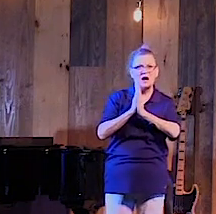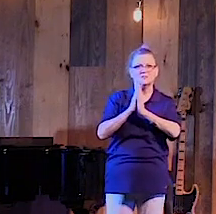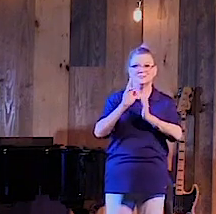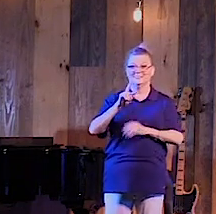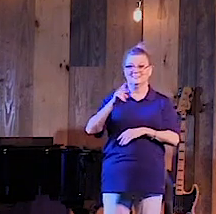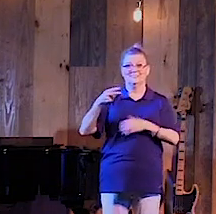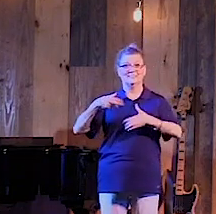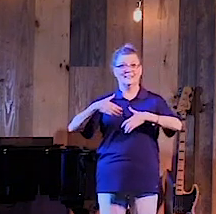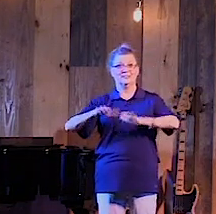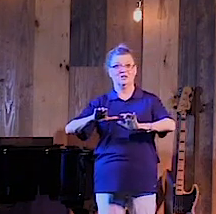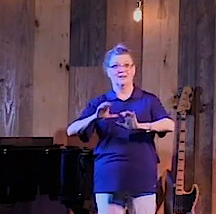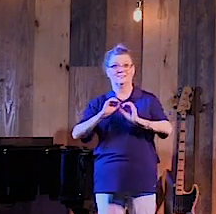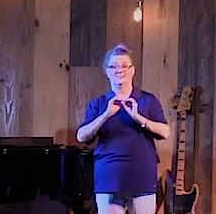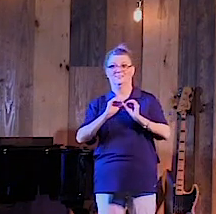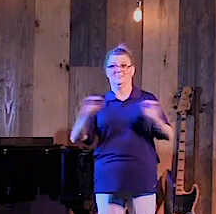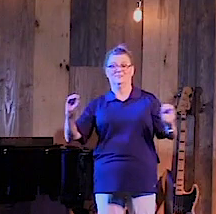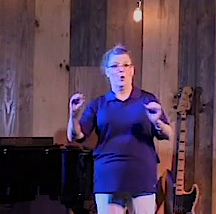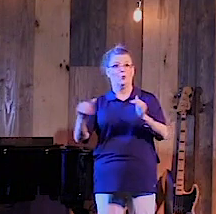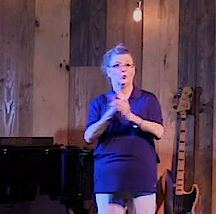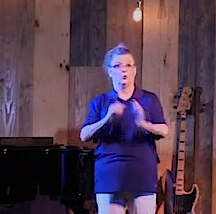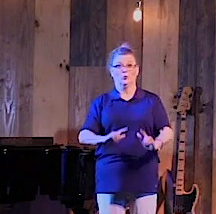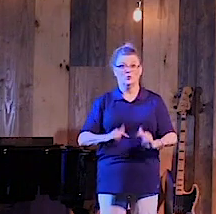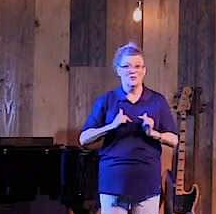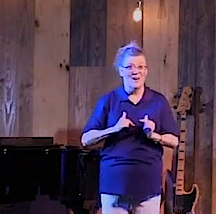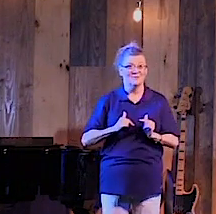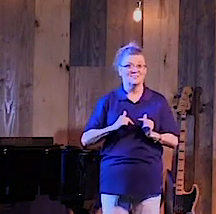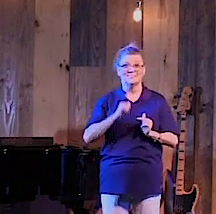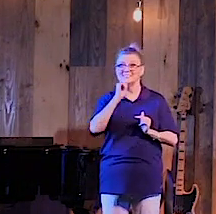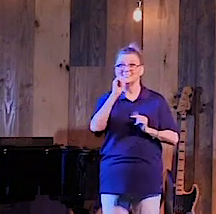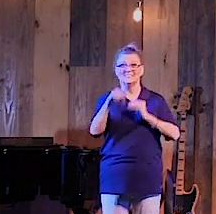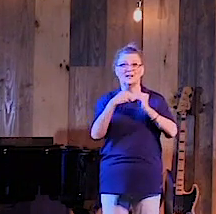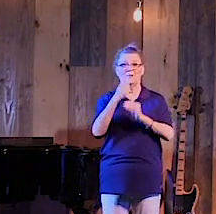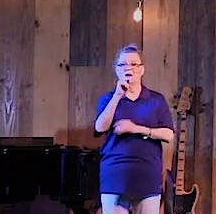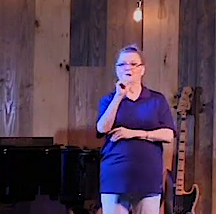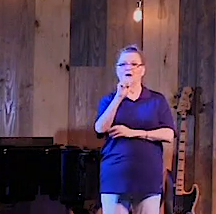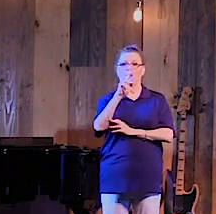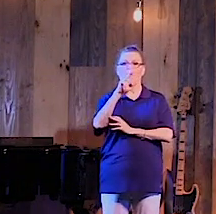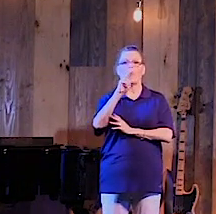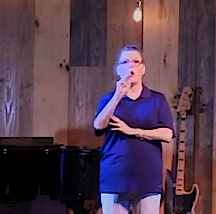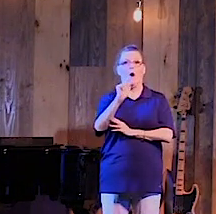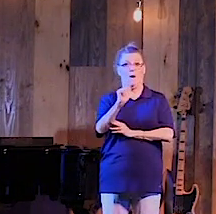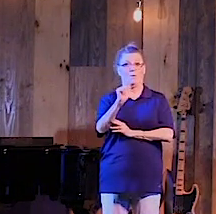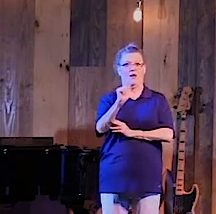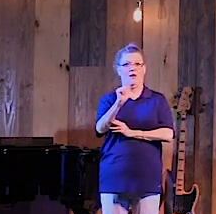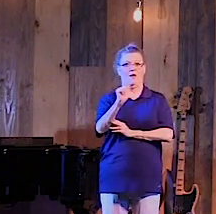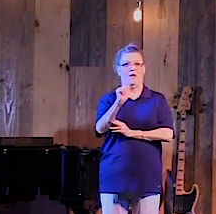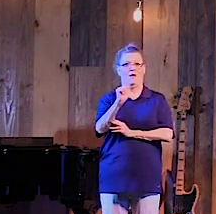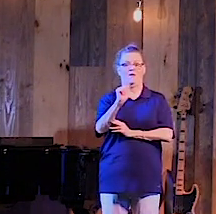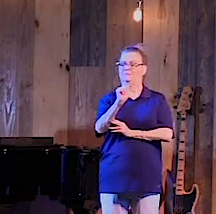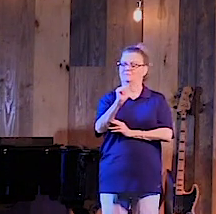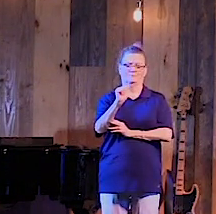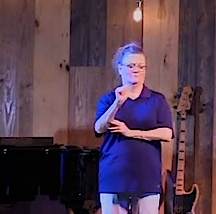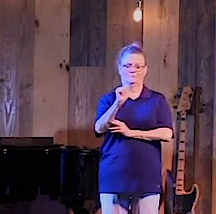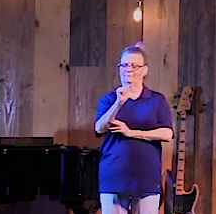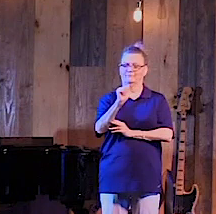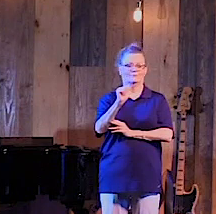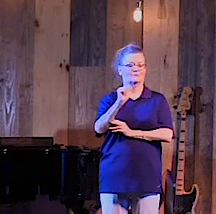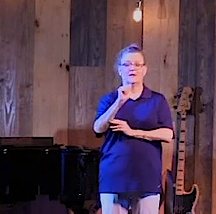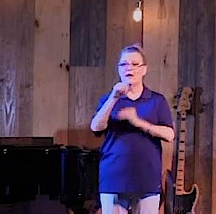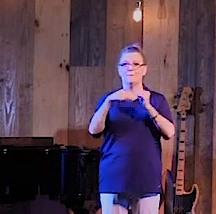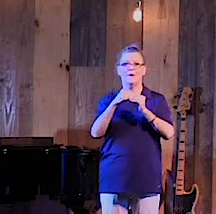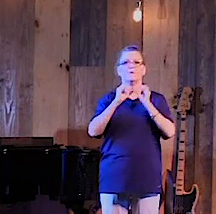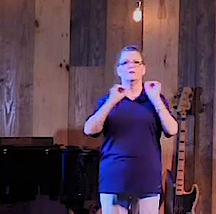There are no reincarnations. This is not about karma and good outweighing the bad. This is not about anything else